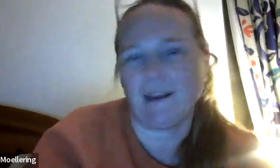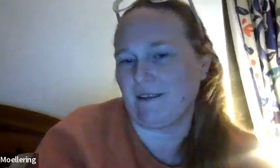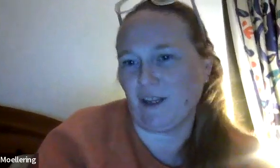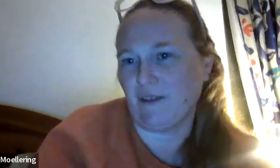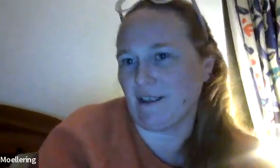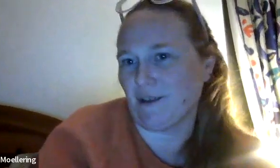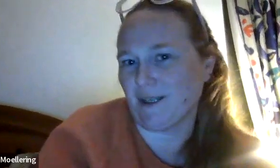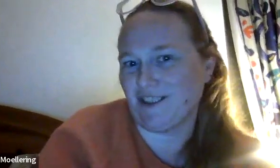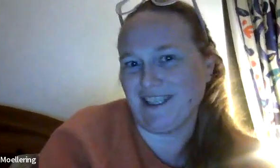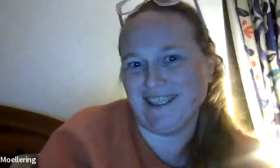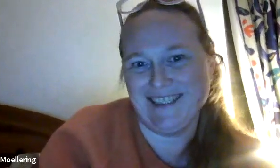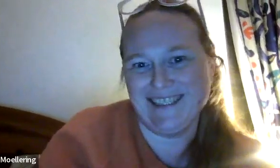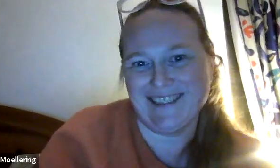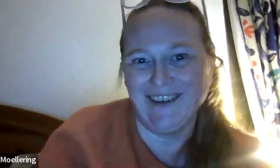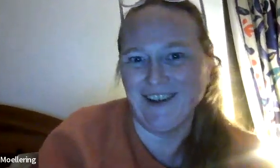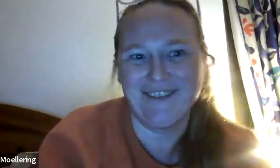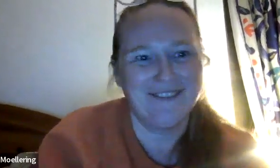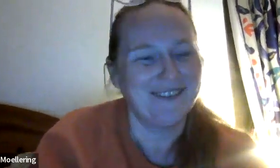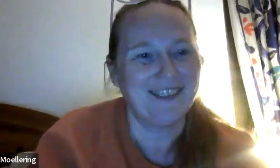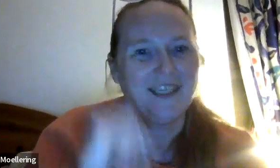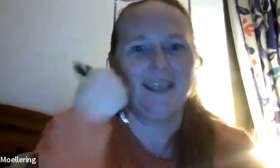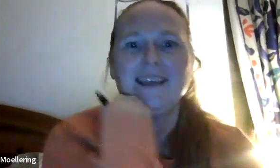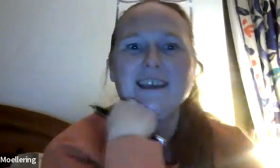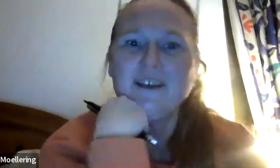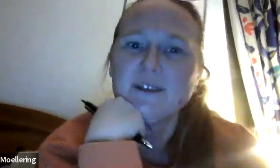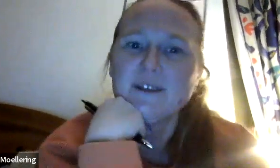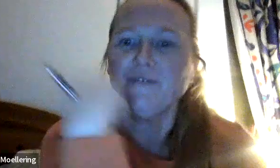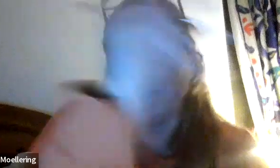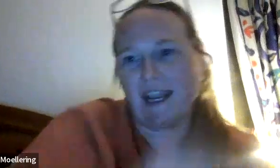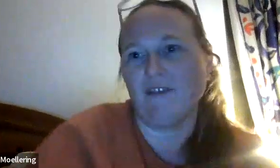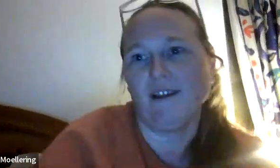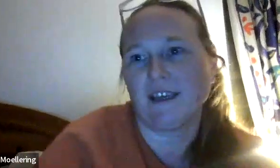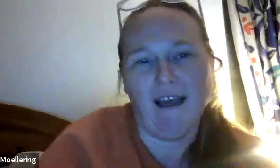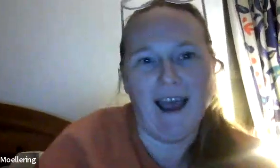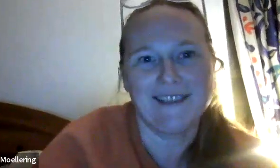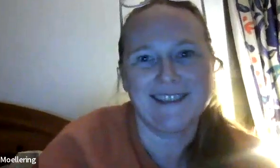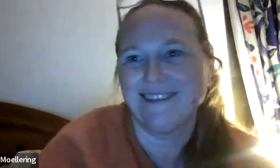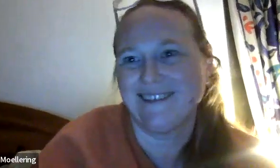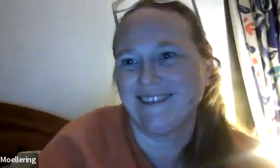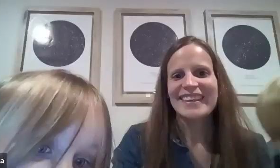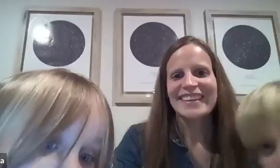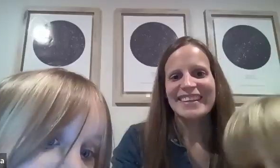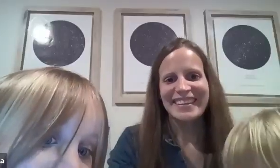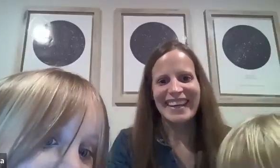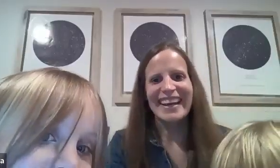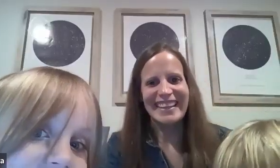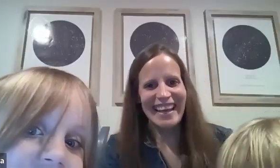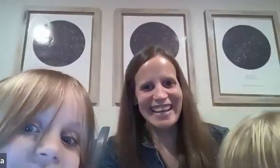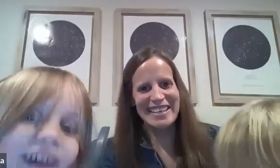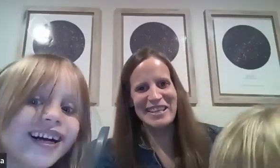okay, do you have any other questions? Or it was so fun to have y'all in class. Thank you. Thank